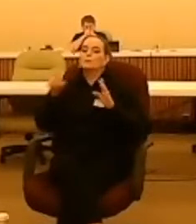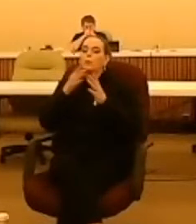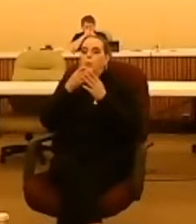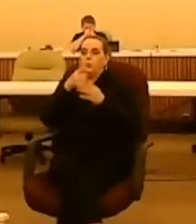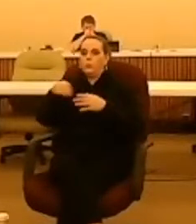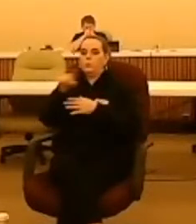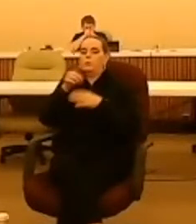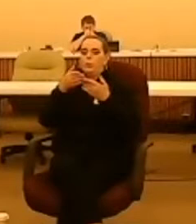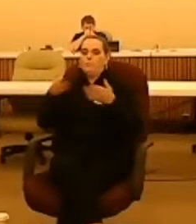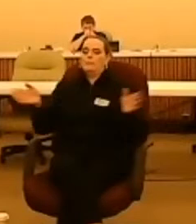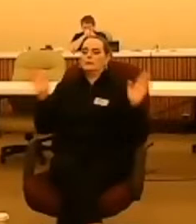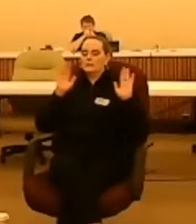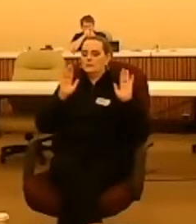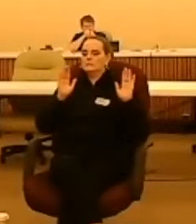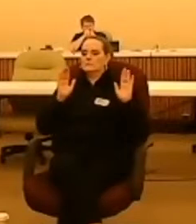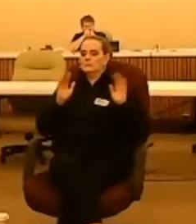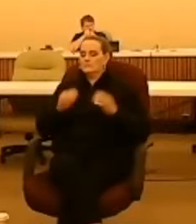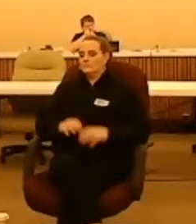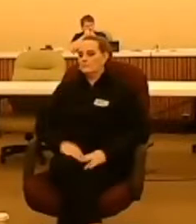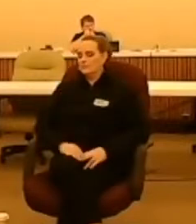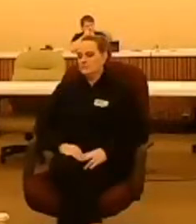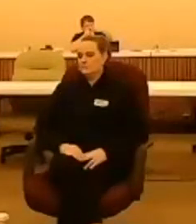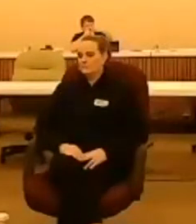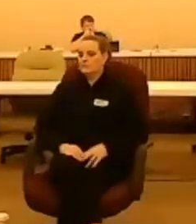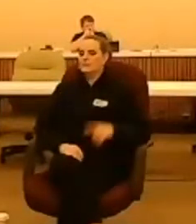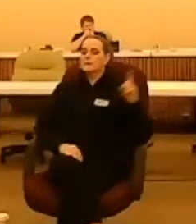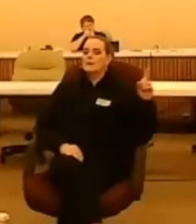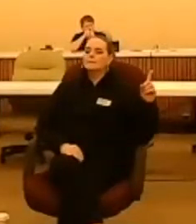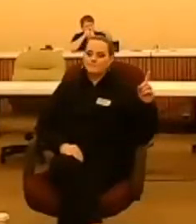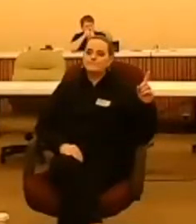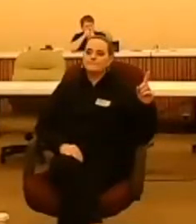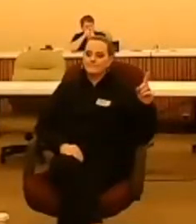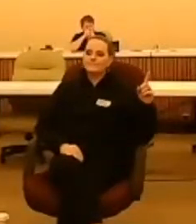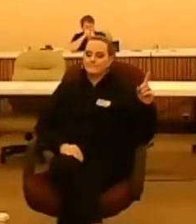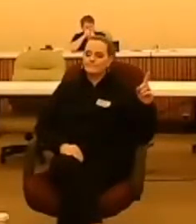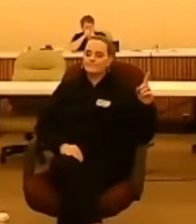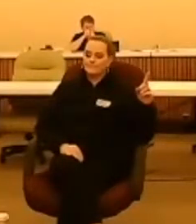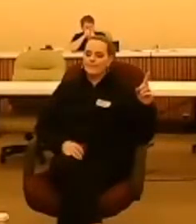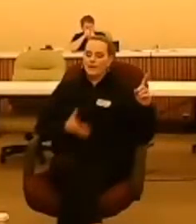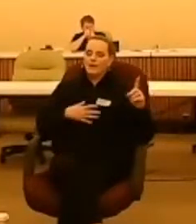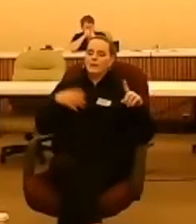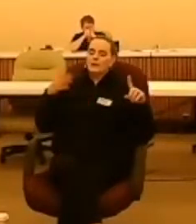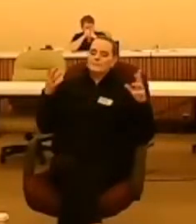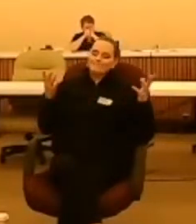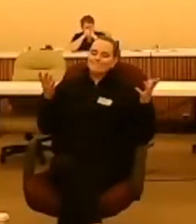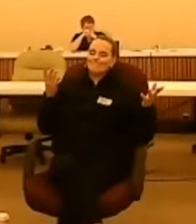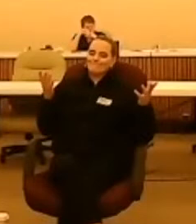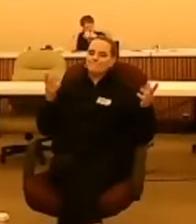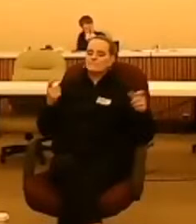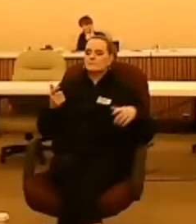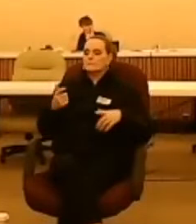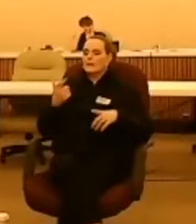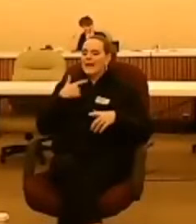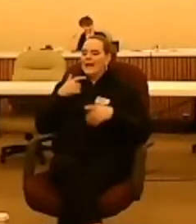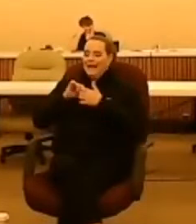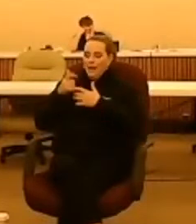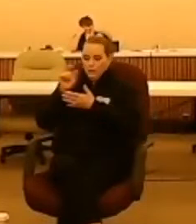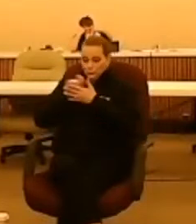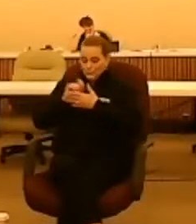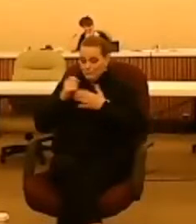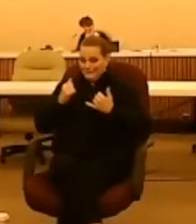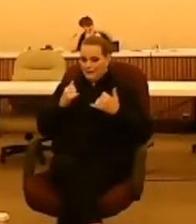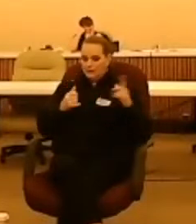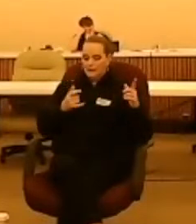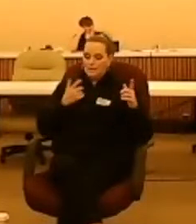was being referred to. Yeah, the thing is that as it's written, it says that